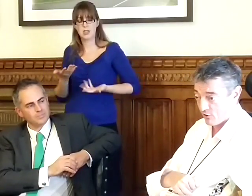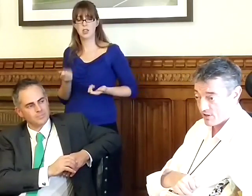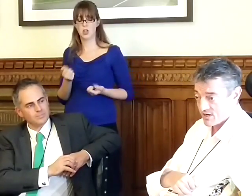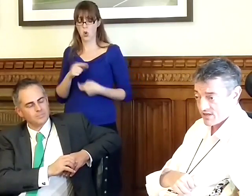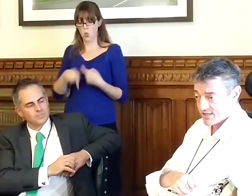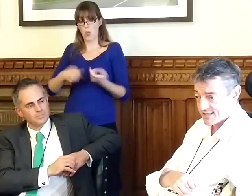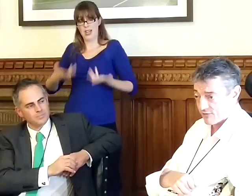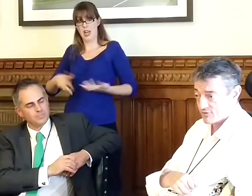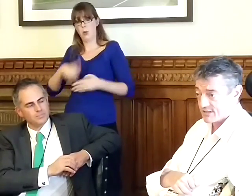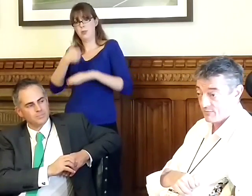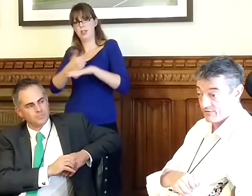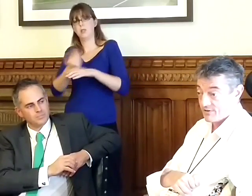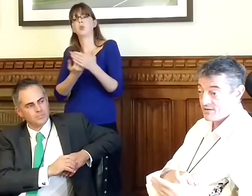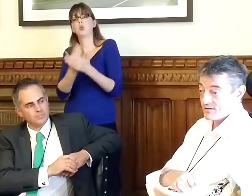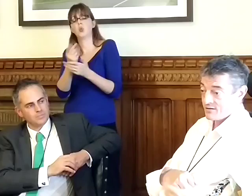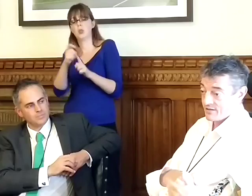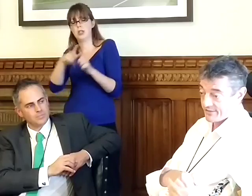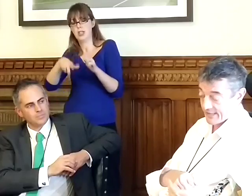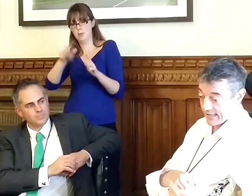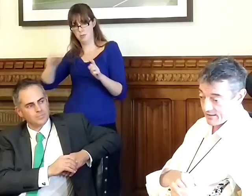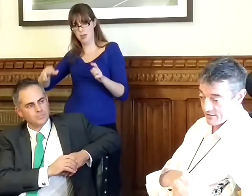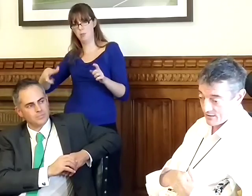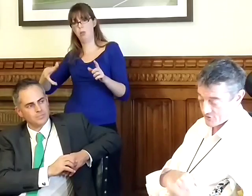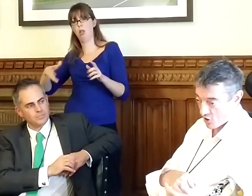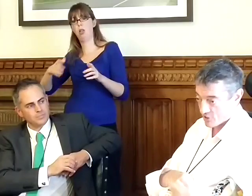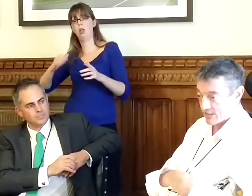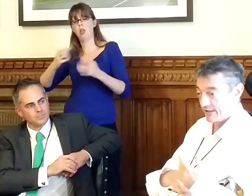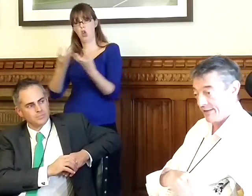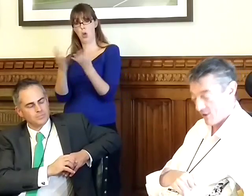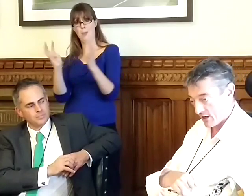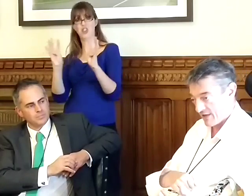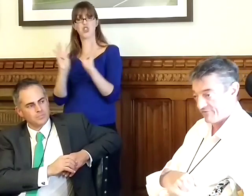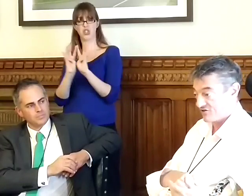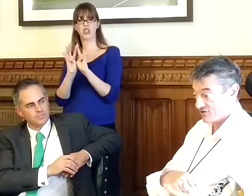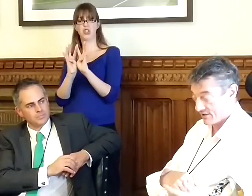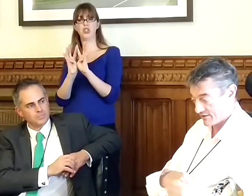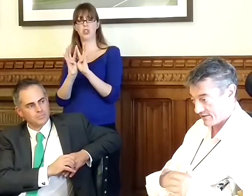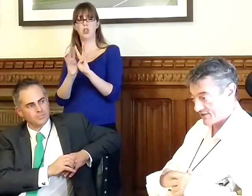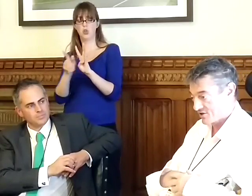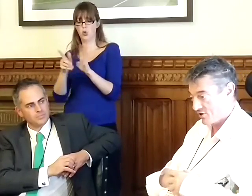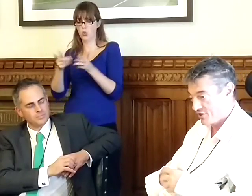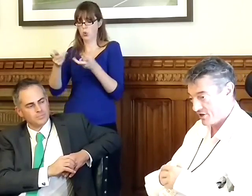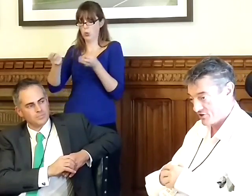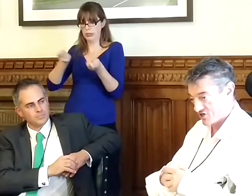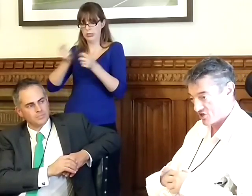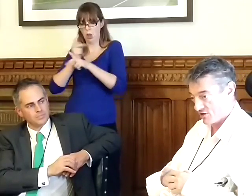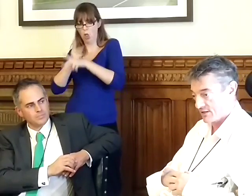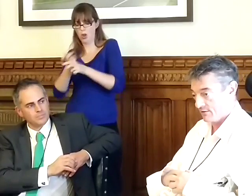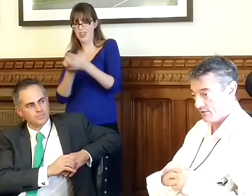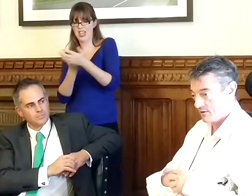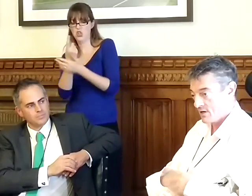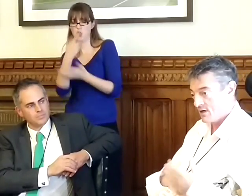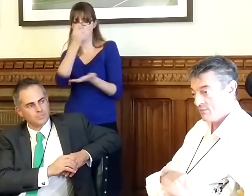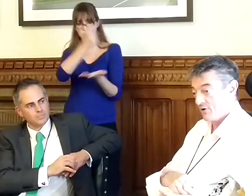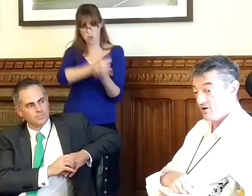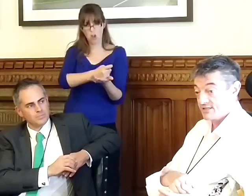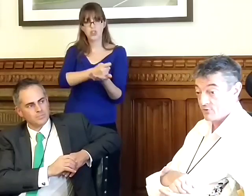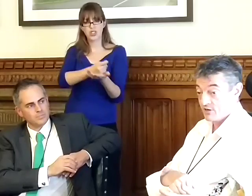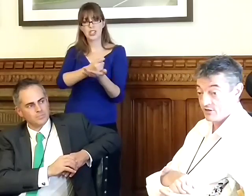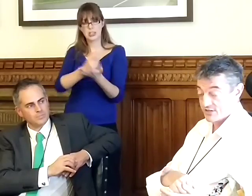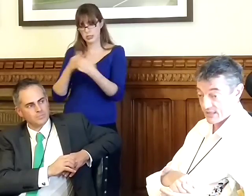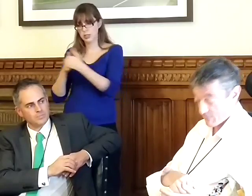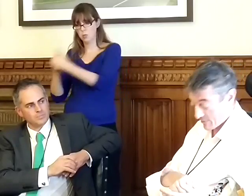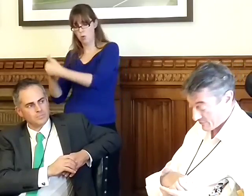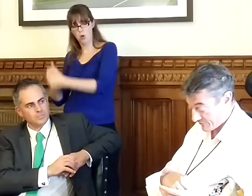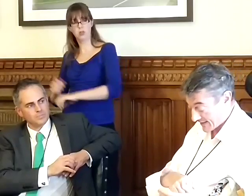Commission in the borough to tackle some of the charging and the ILF budget. They're two huge issues. But